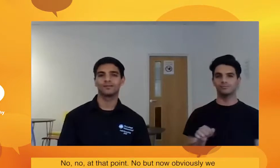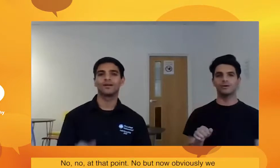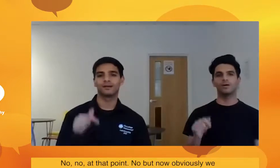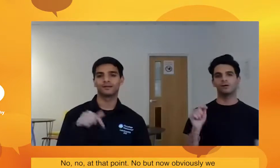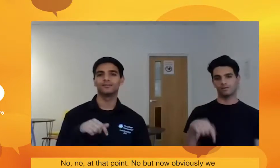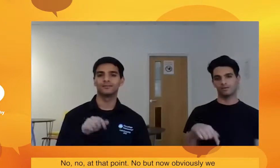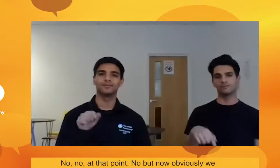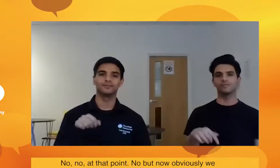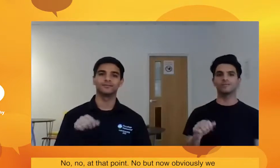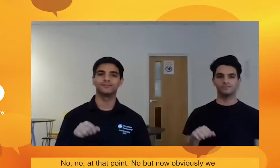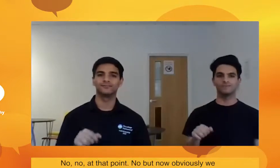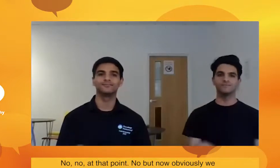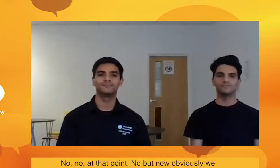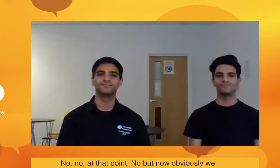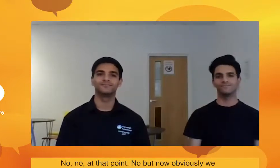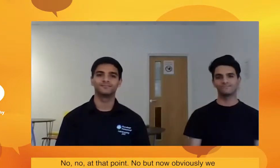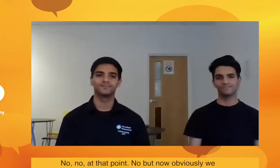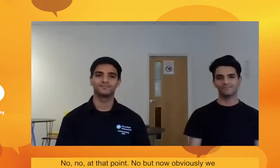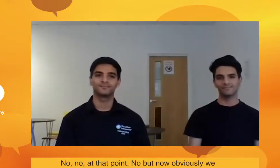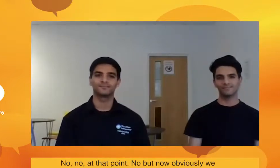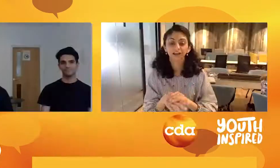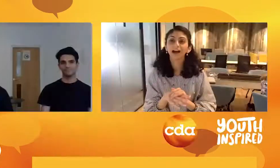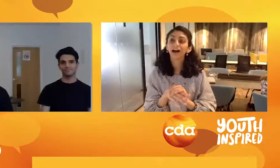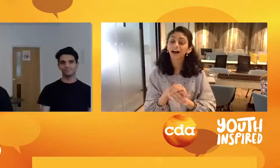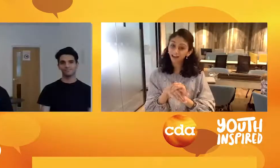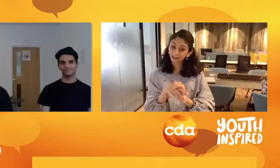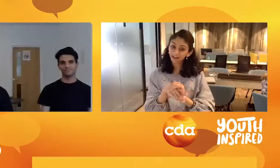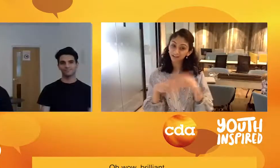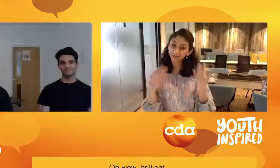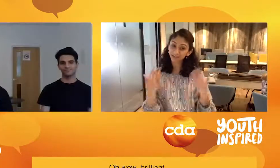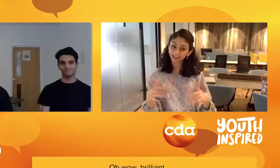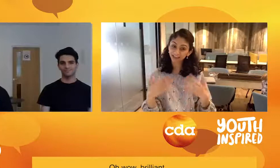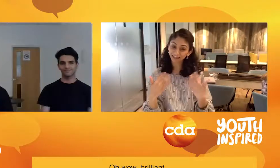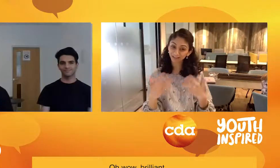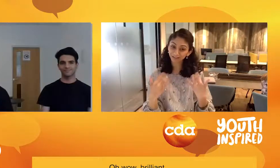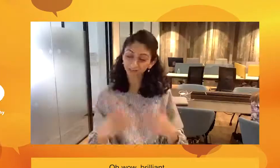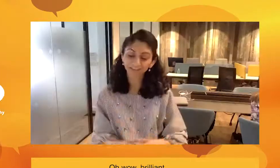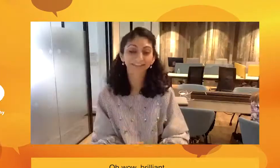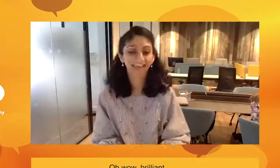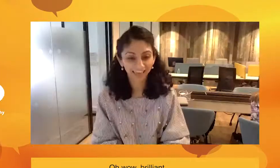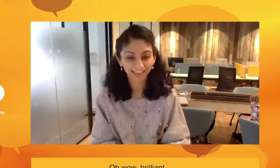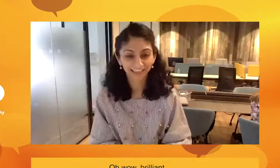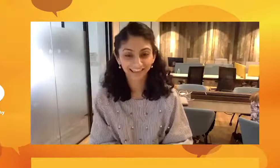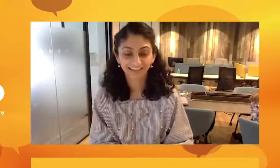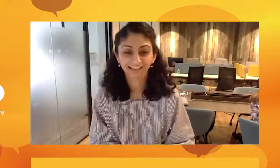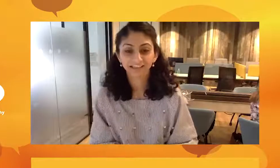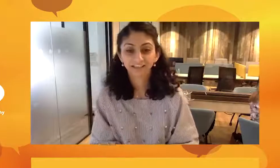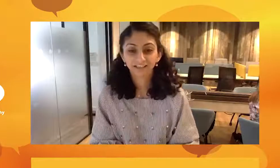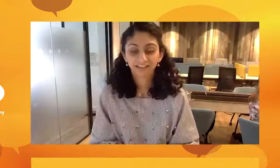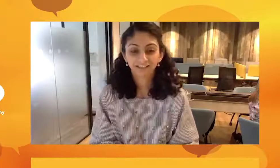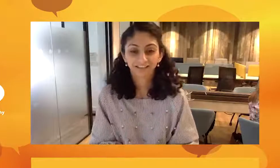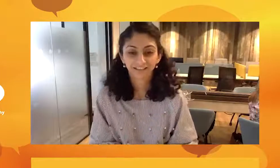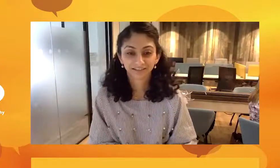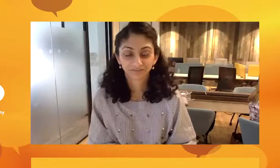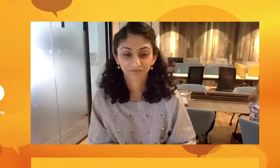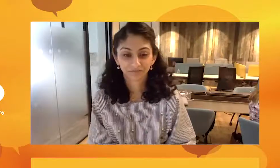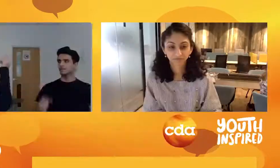No, at that point, no, but now obviously we have. Oh, wow, brilliant.